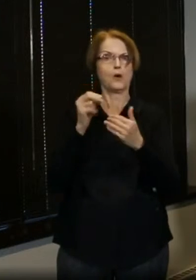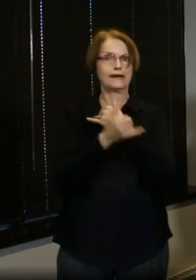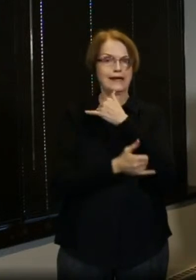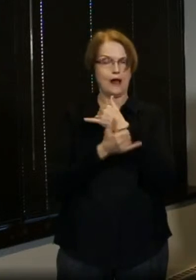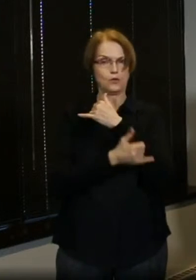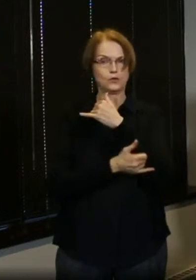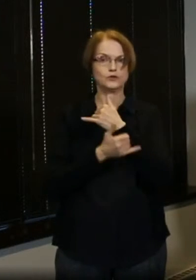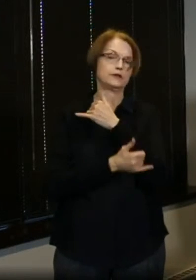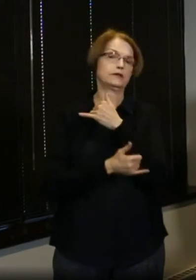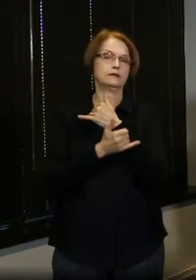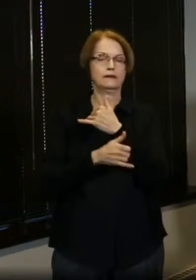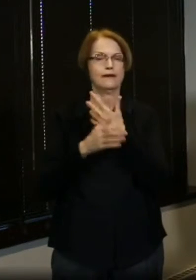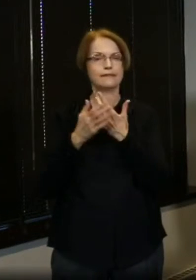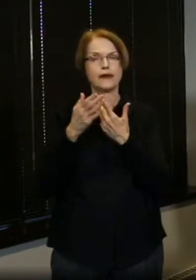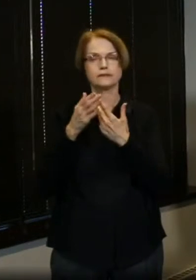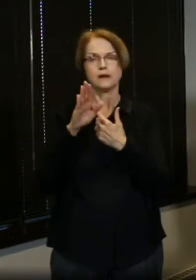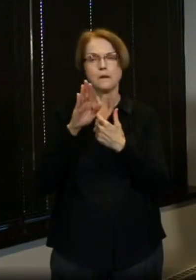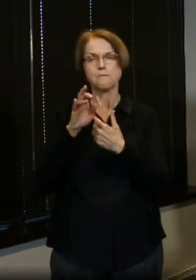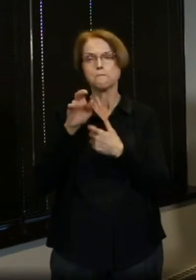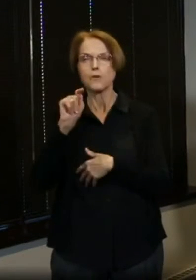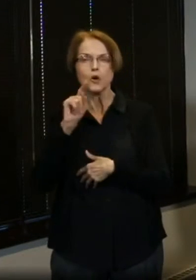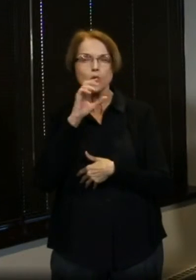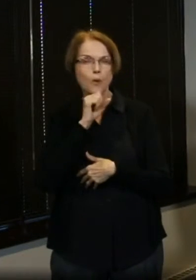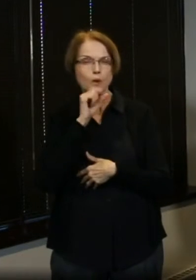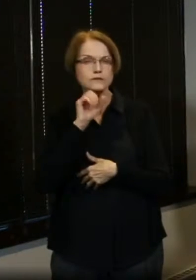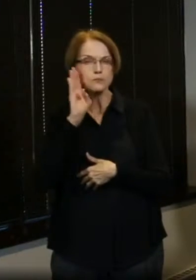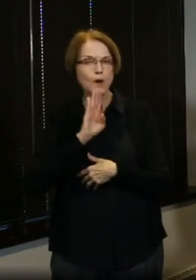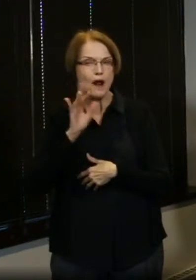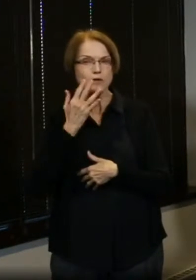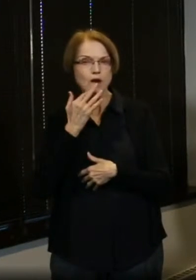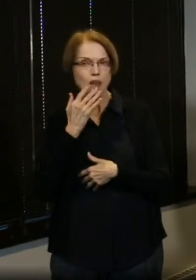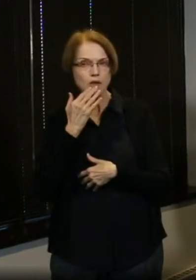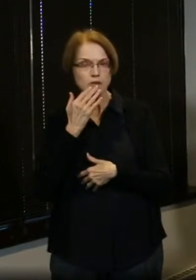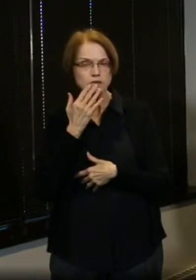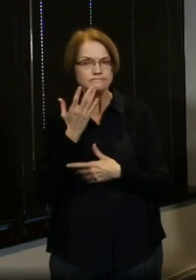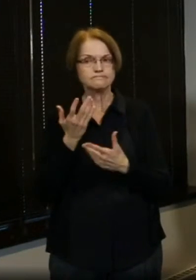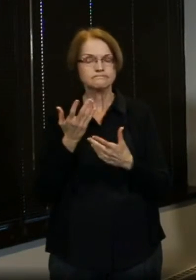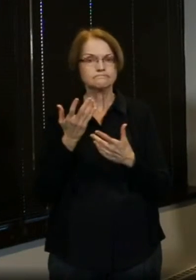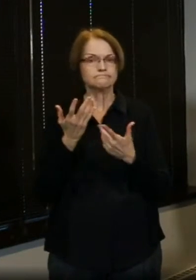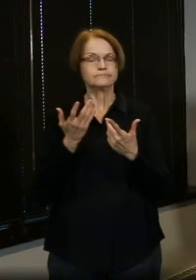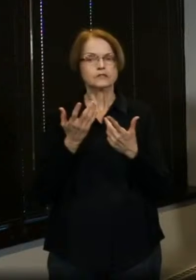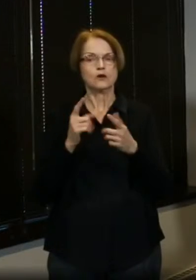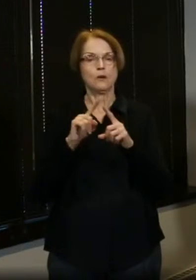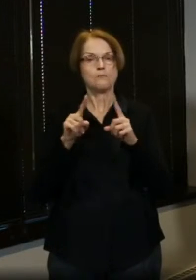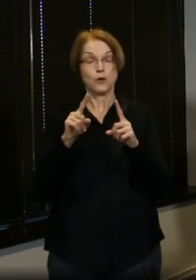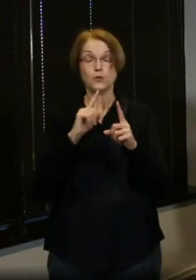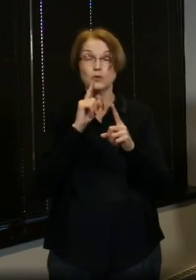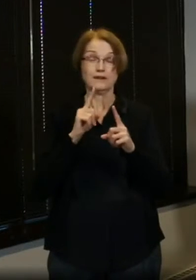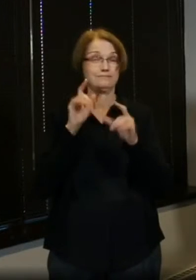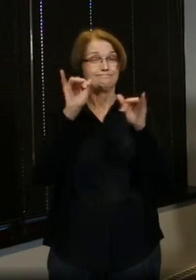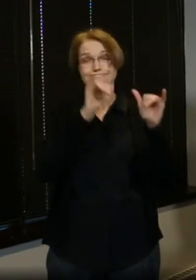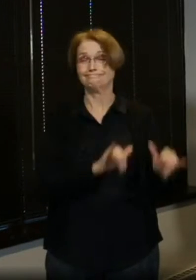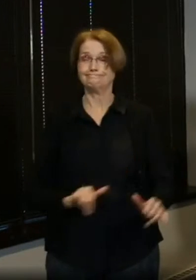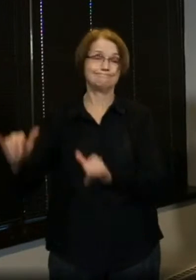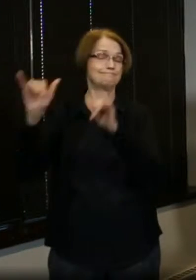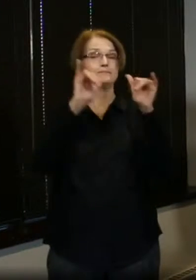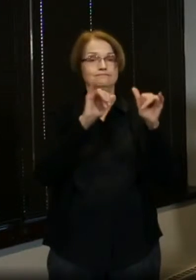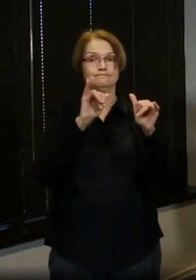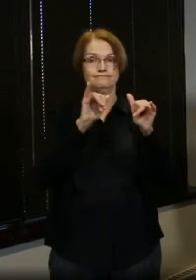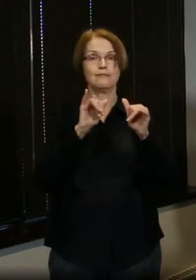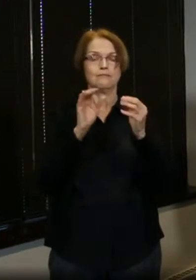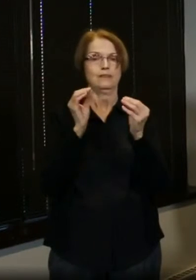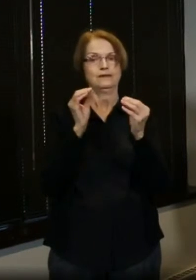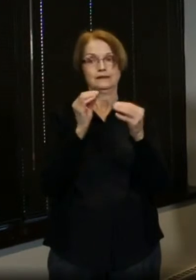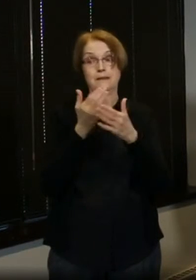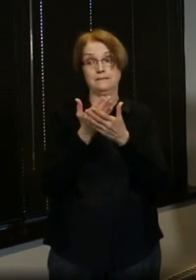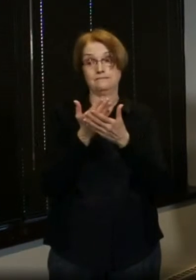has sort of that burnt orange or that brownish color. But really, almost across the entire metropolitan area, there's been more cases